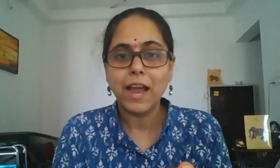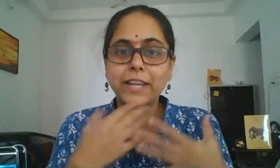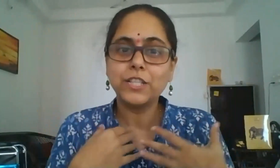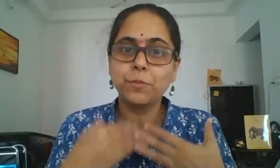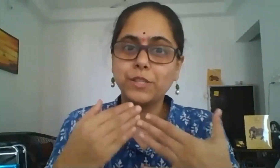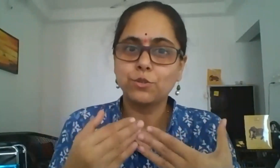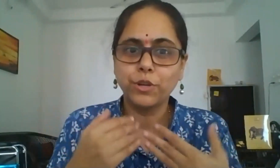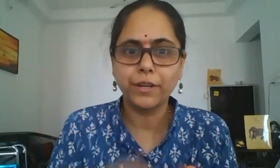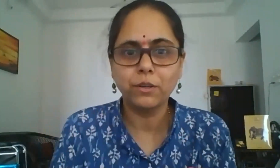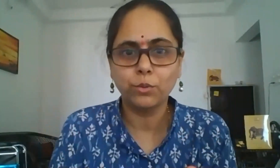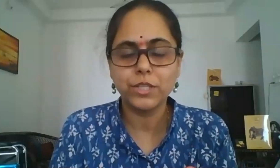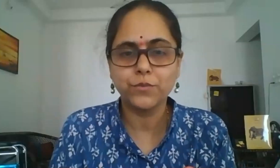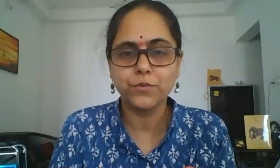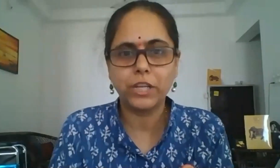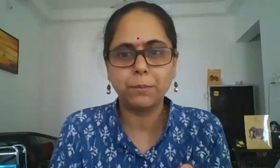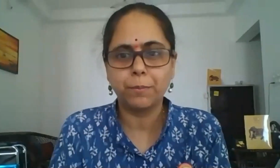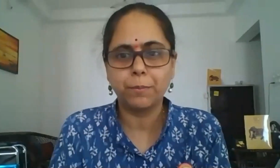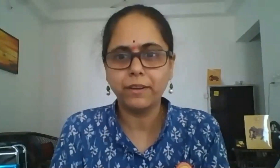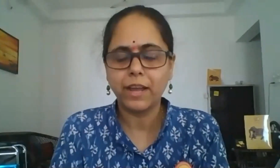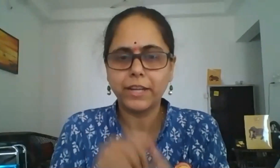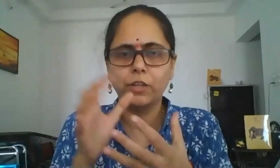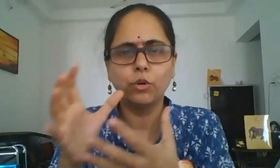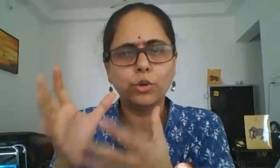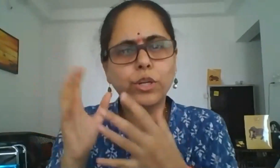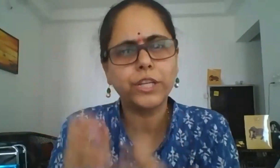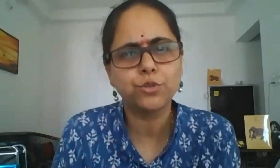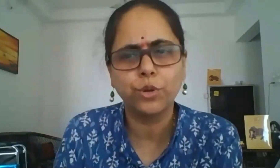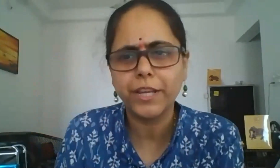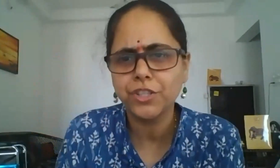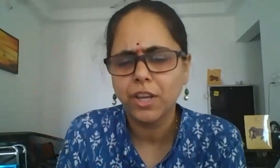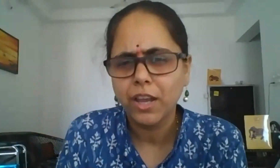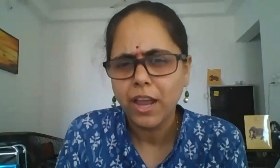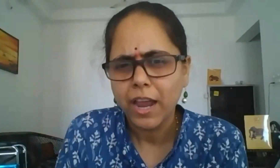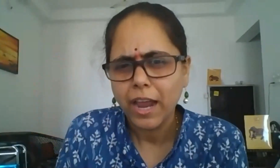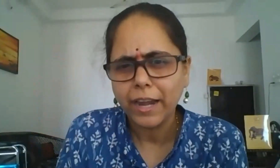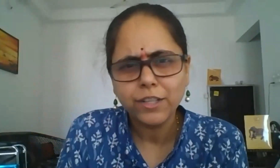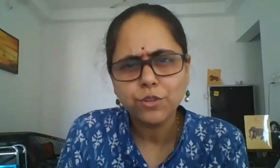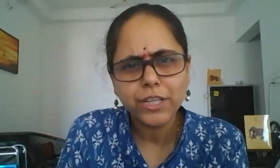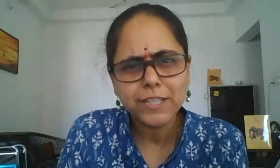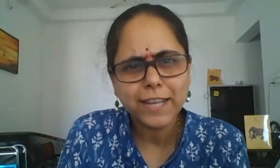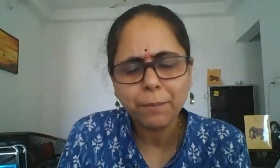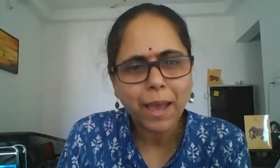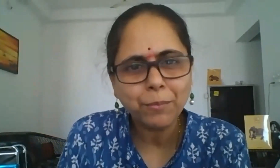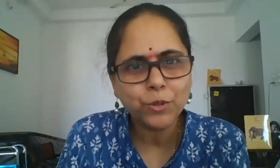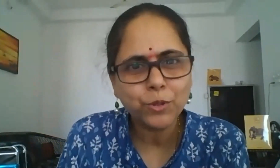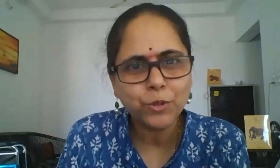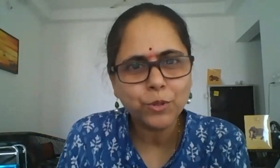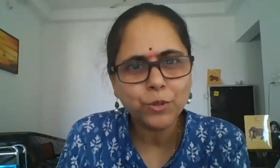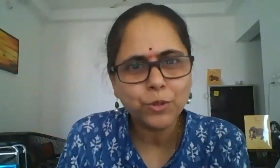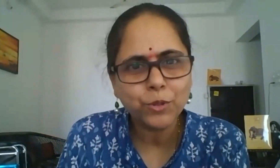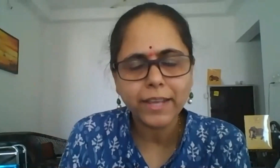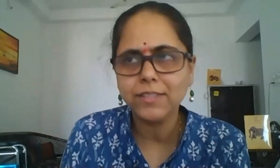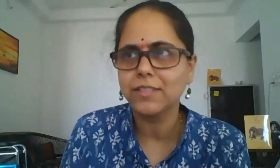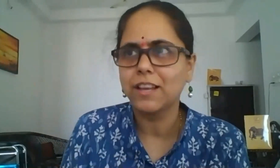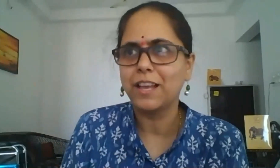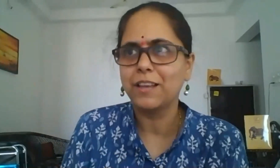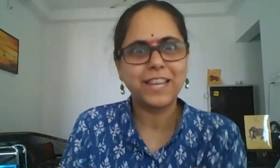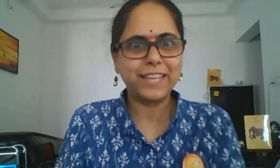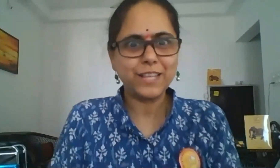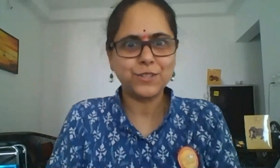teach my student who is visually impaired. I go to teach Suresh. And Suresh is like, "Ma'am, you income tax?" I was like, "Yes,